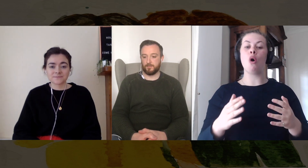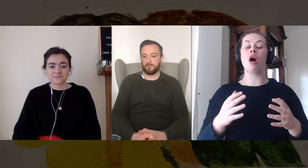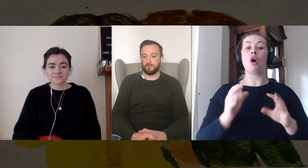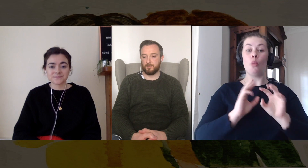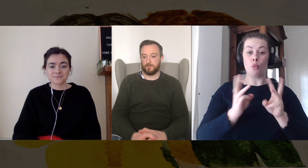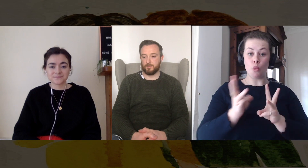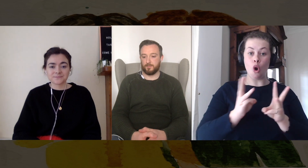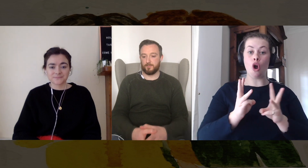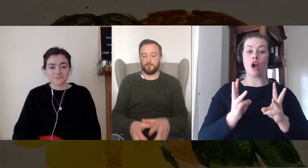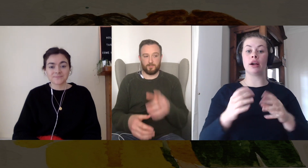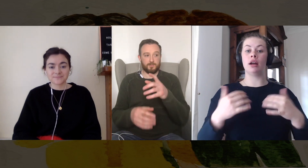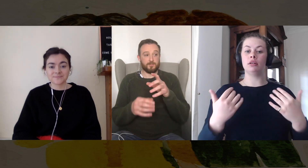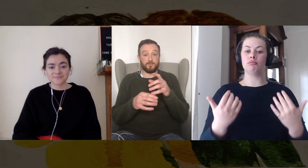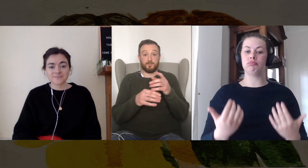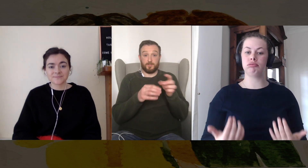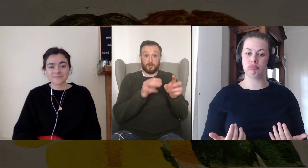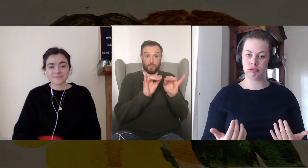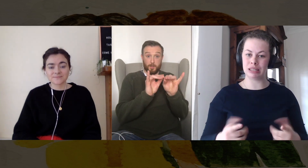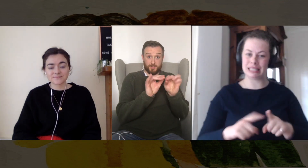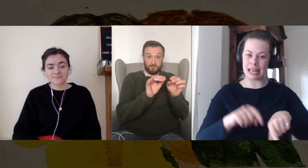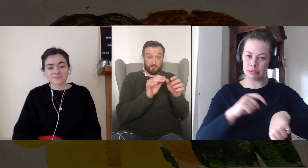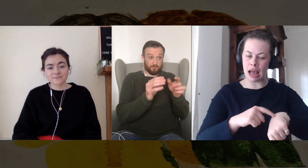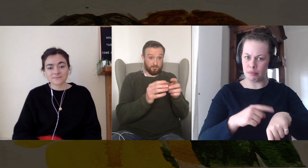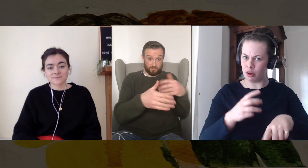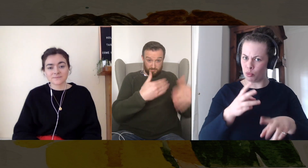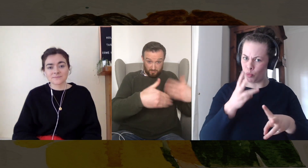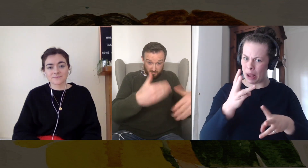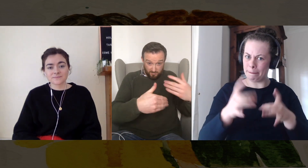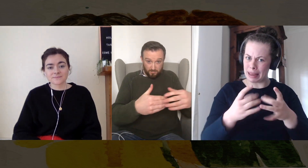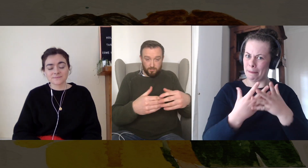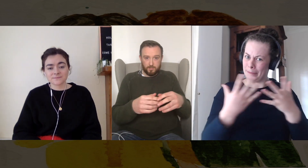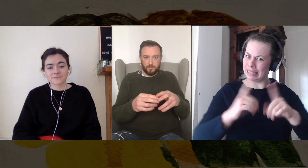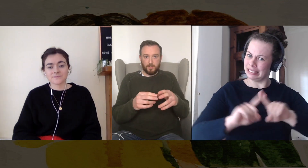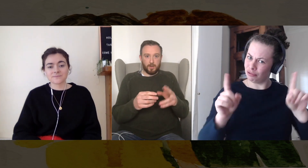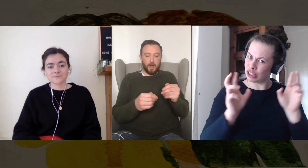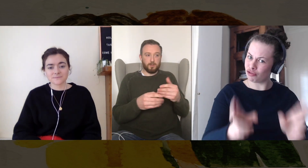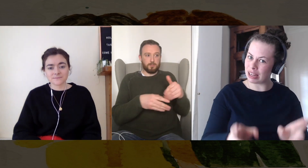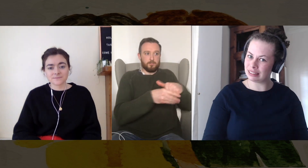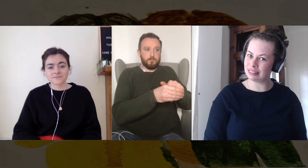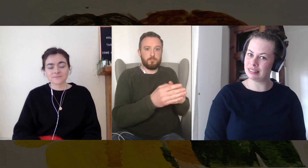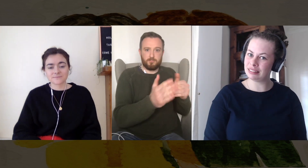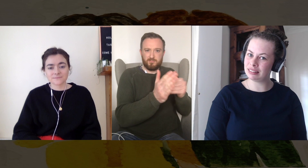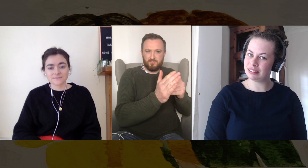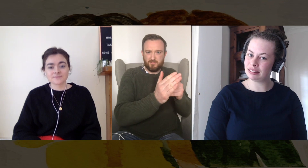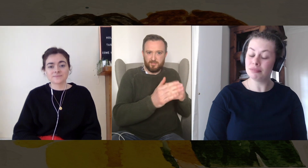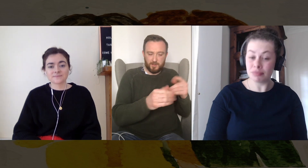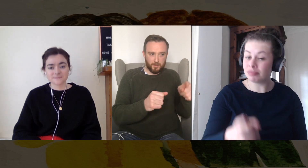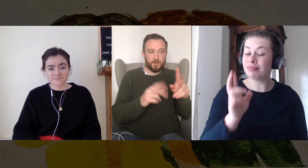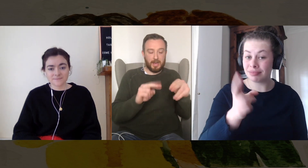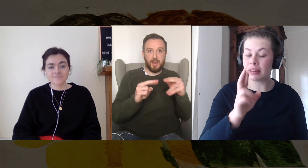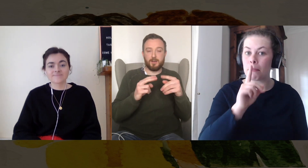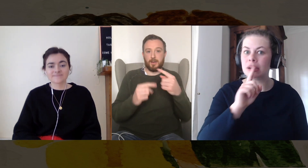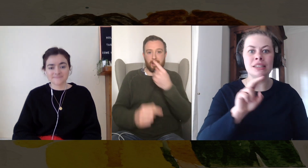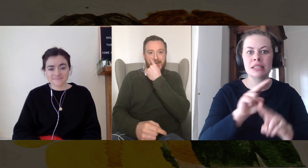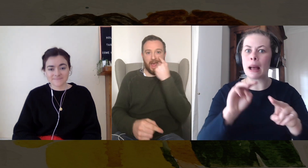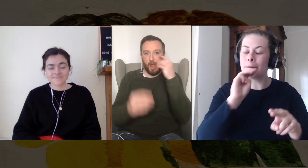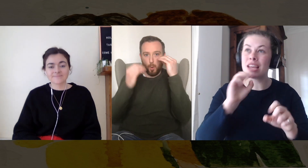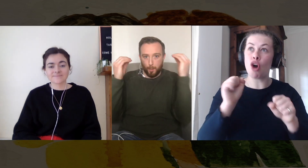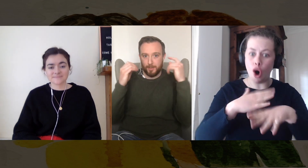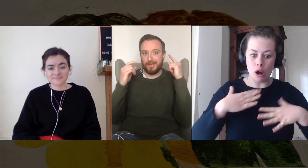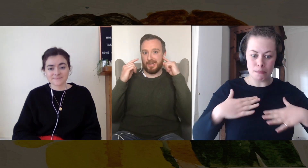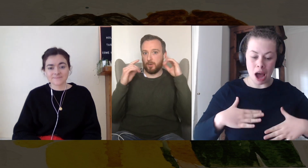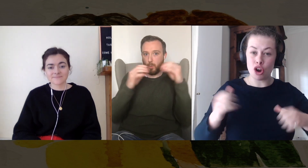then the job finishes and you're like, oh my god, so exhausted. But if you were to decompress, take those moments to decompress in